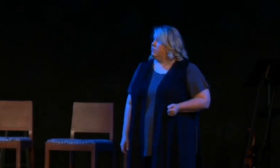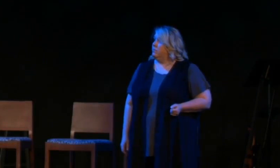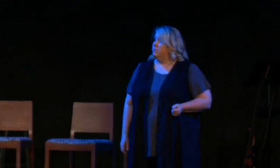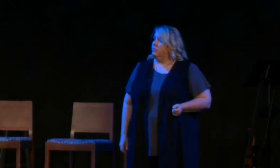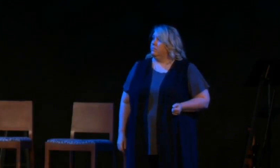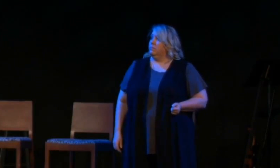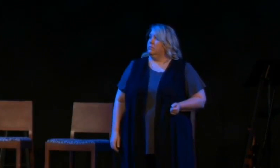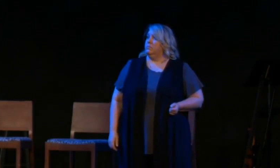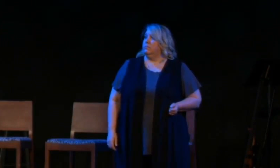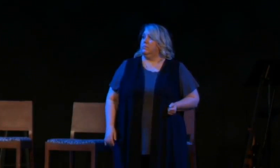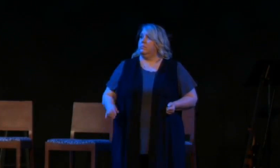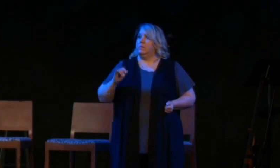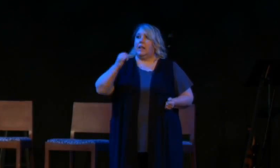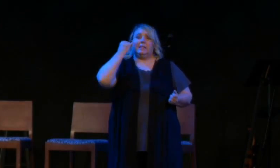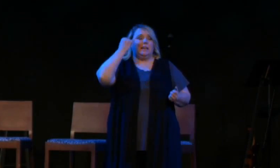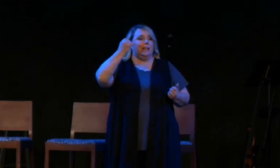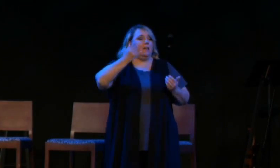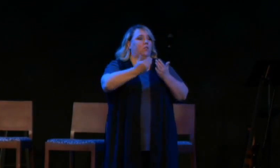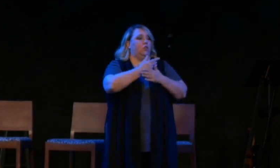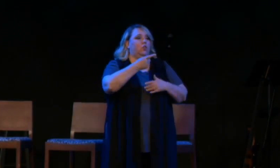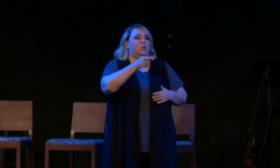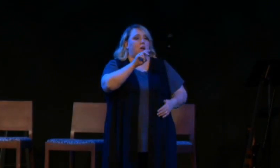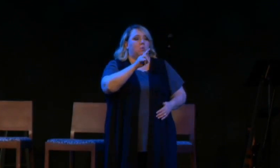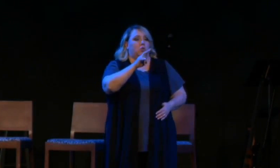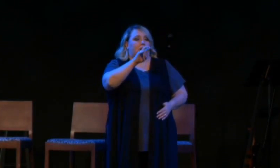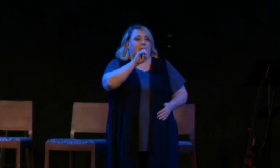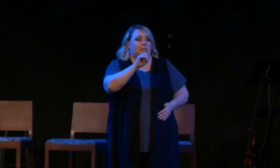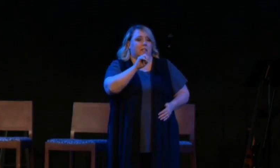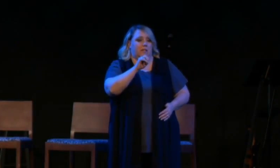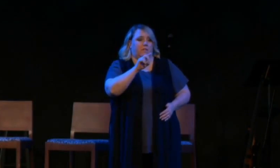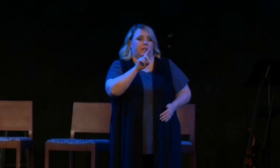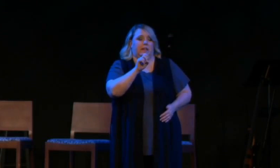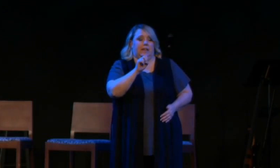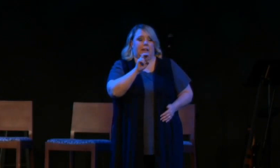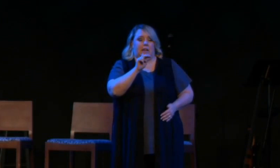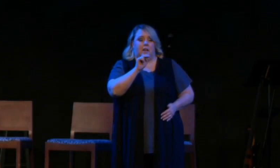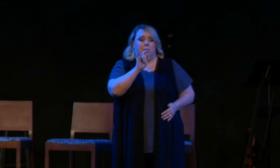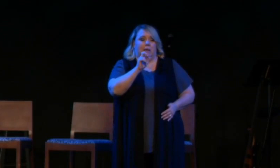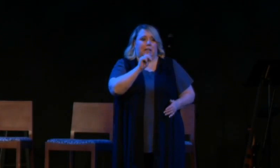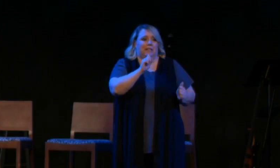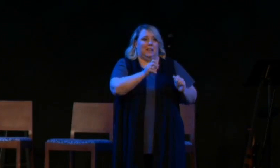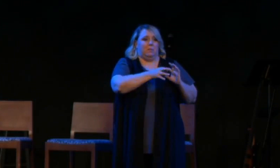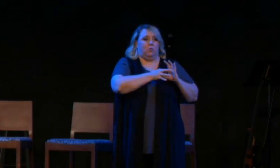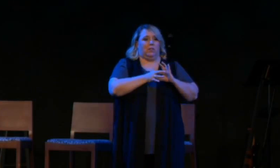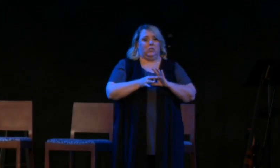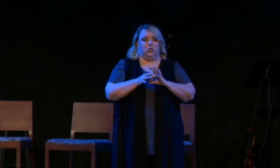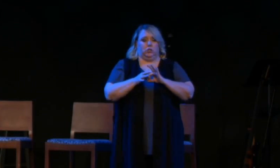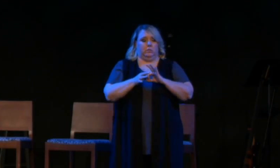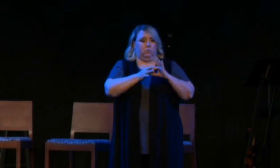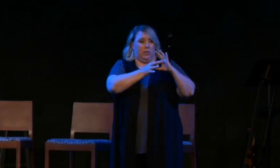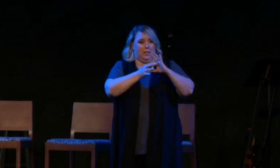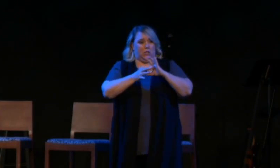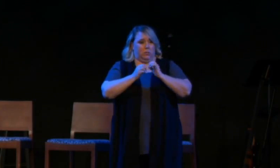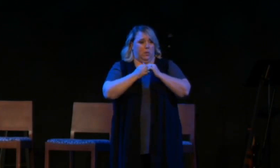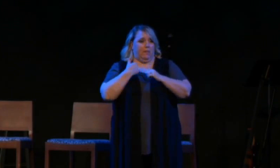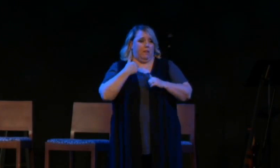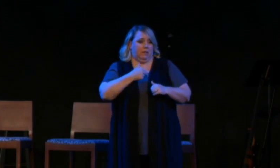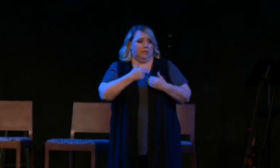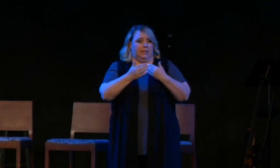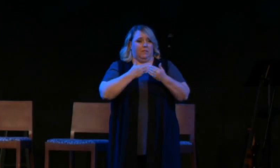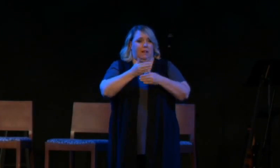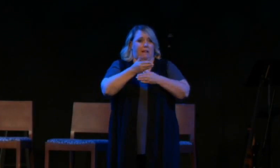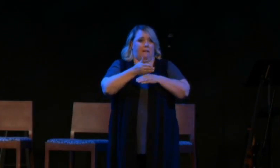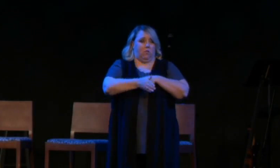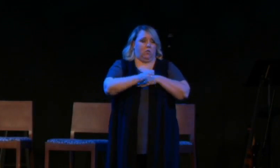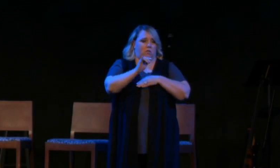So that's the idea of creating a new progressive denomination that would be in relationship with us in the United Methodist Church even after